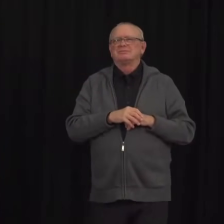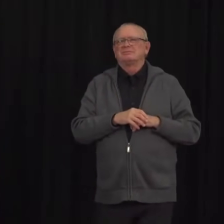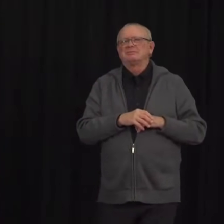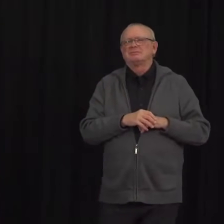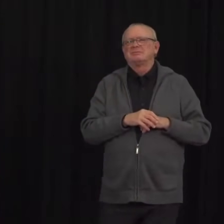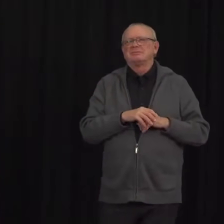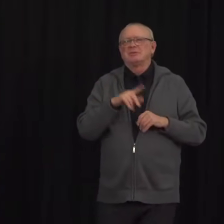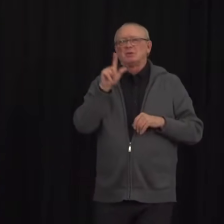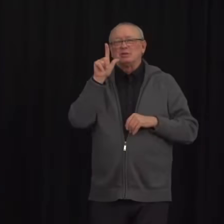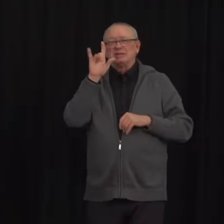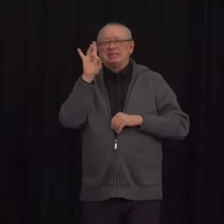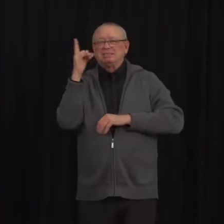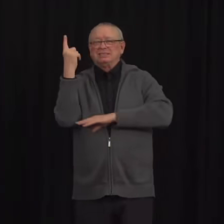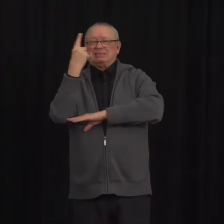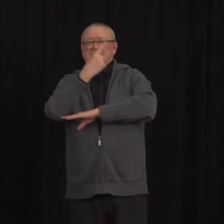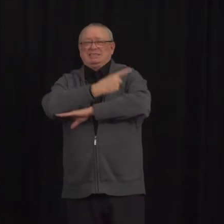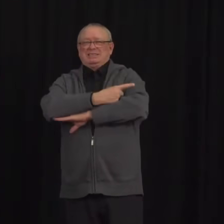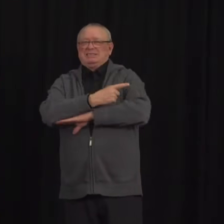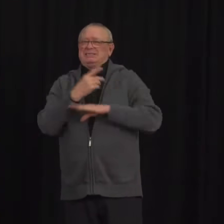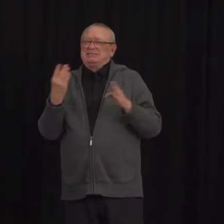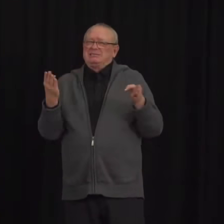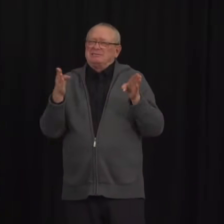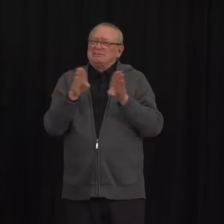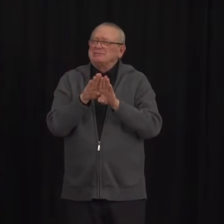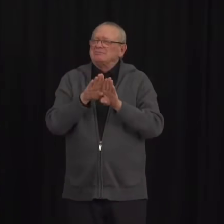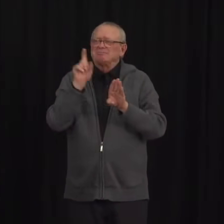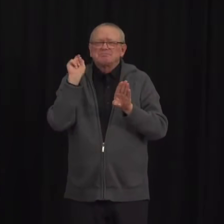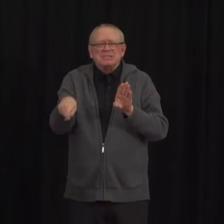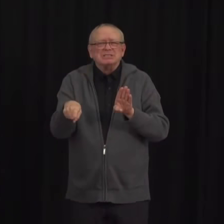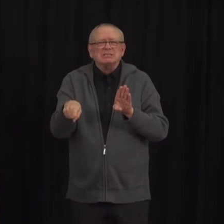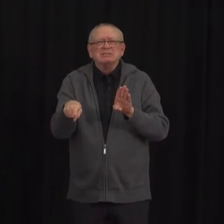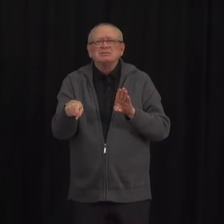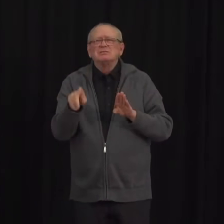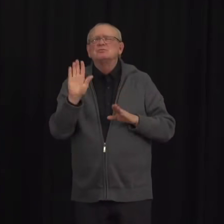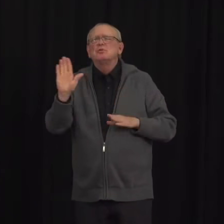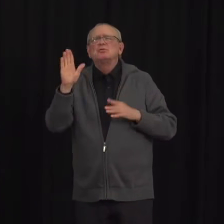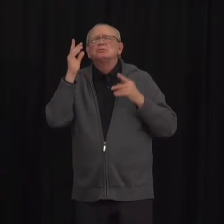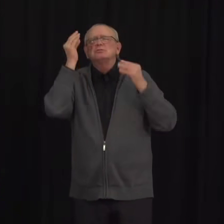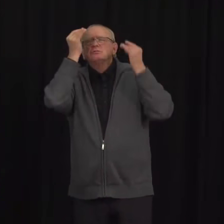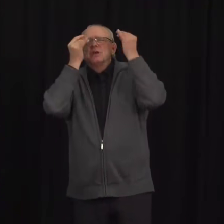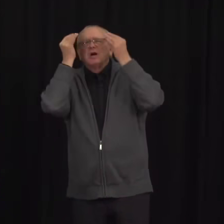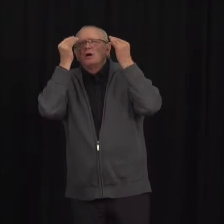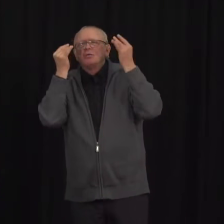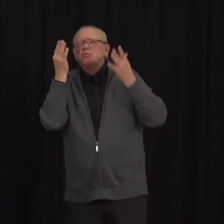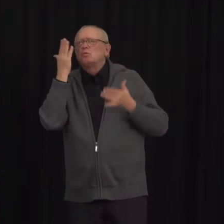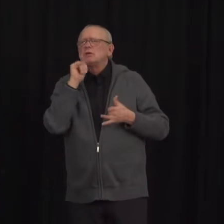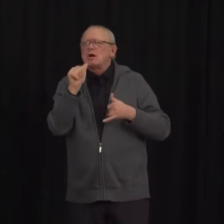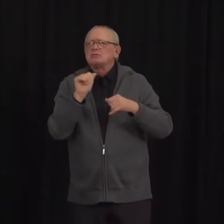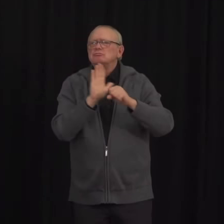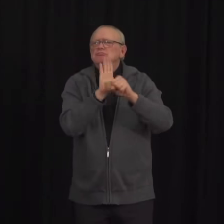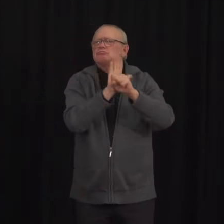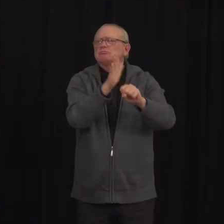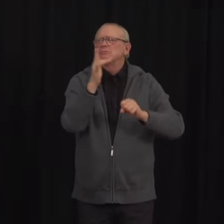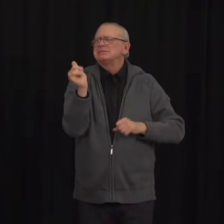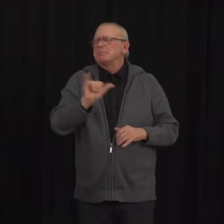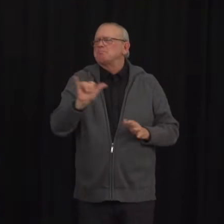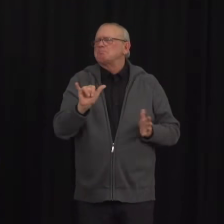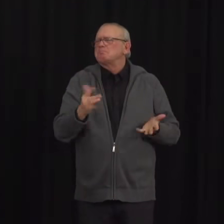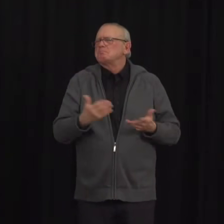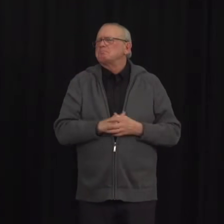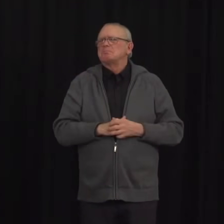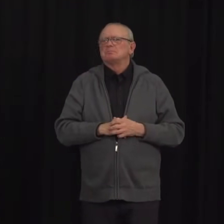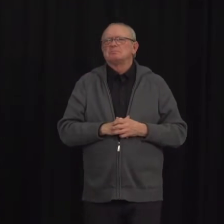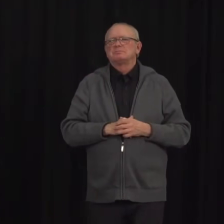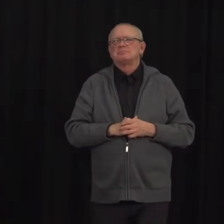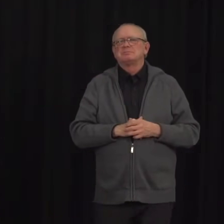28-day lockdown, and why are you not advocating for that lockdown? I'm going to sneak this in as well. Does